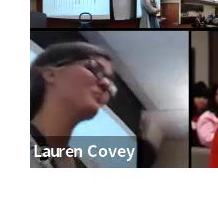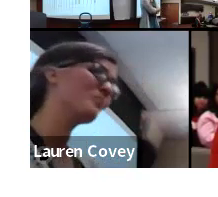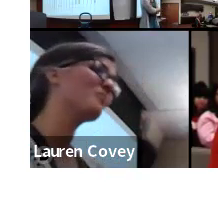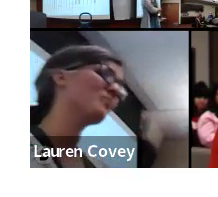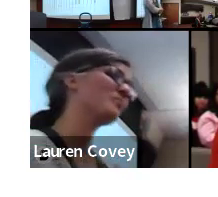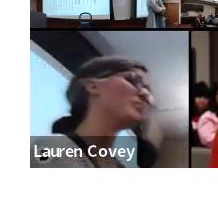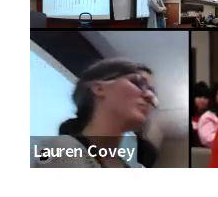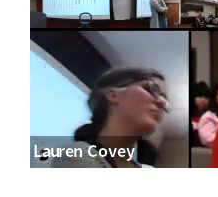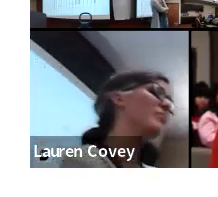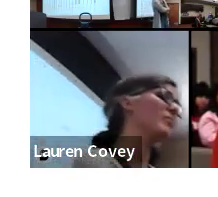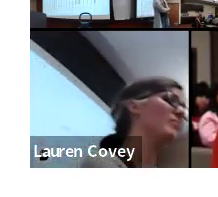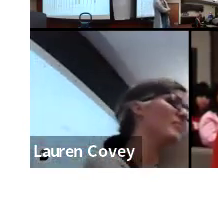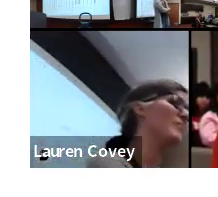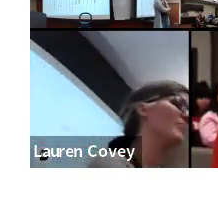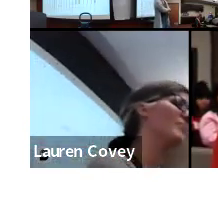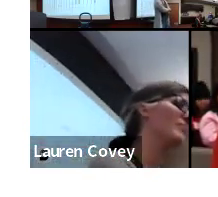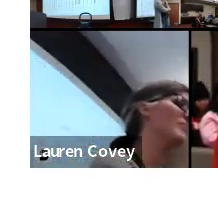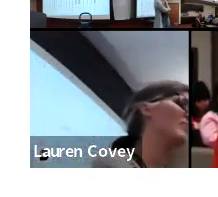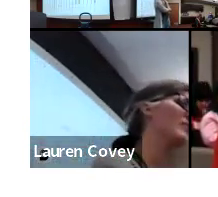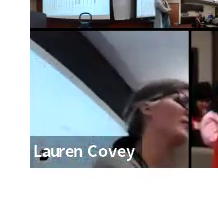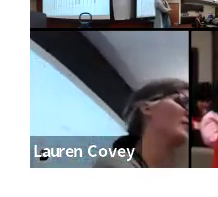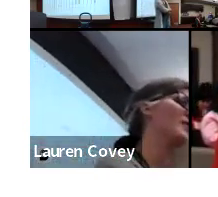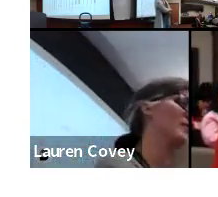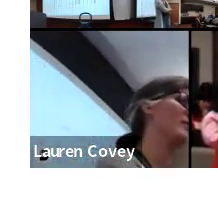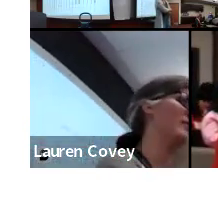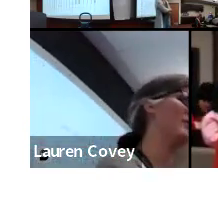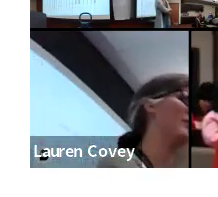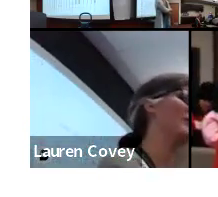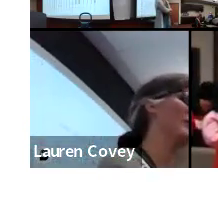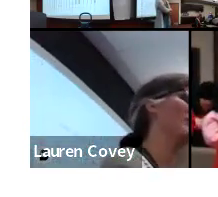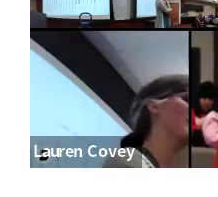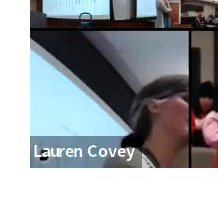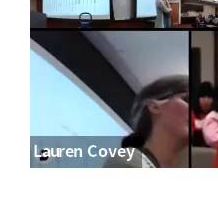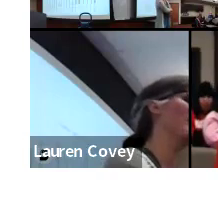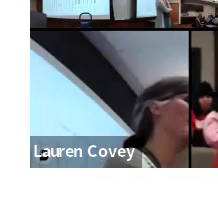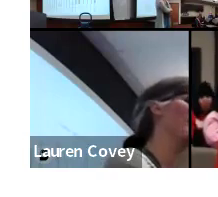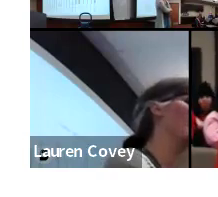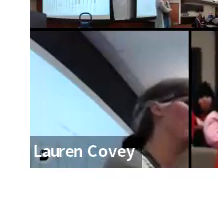children? So access is one thing. Do you think age